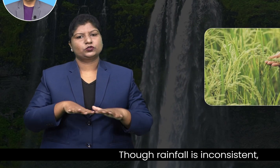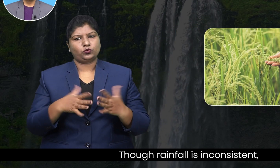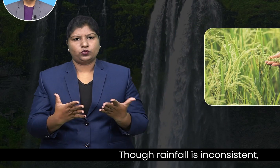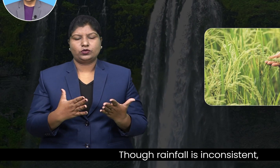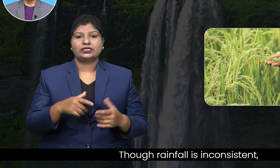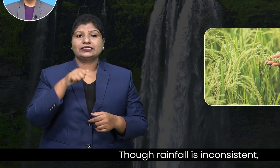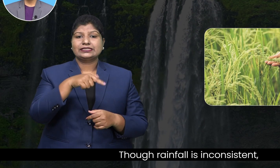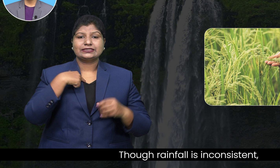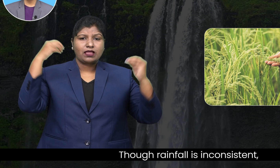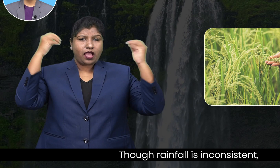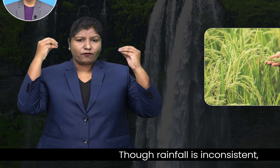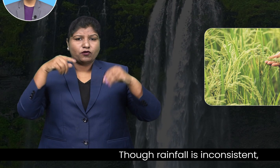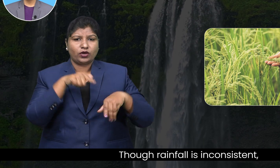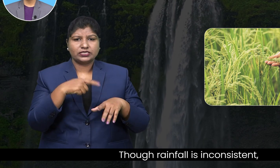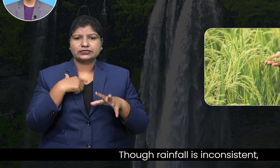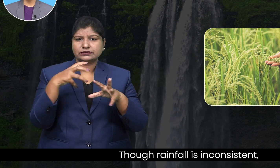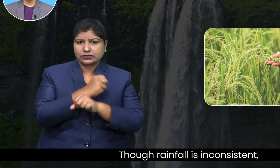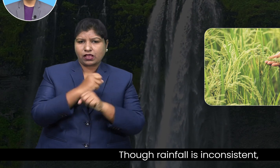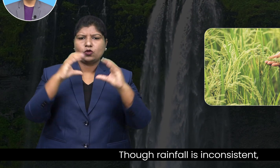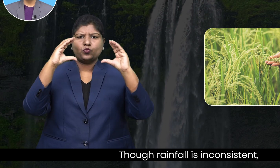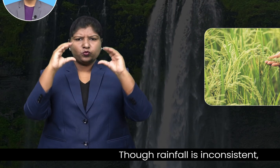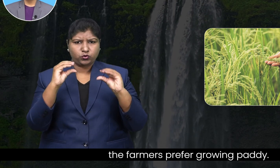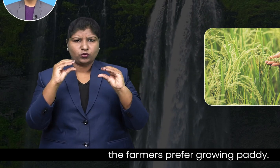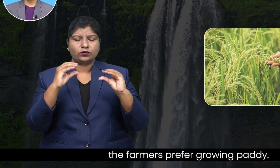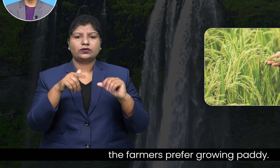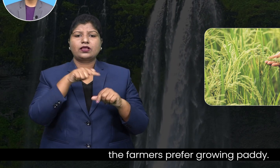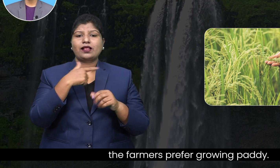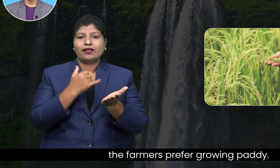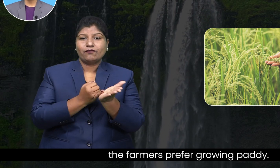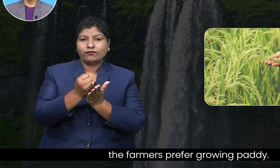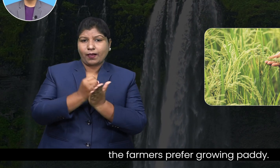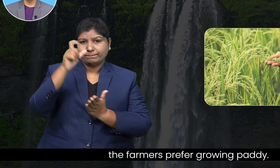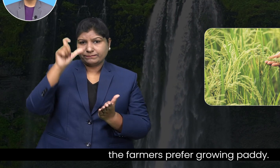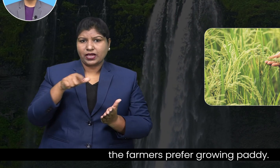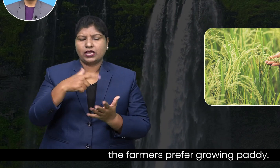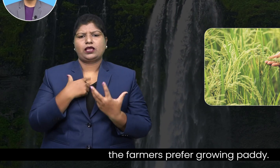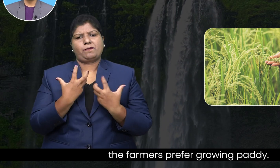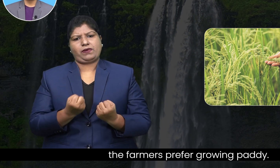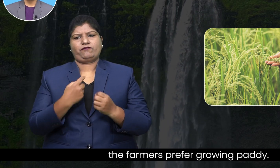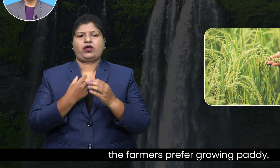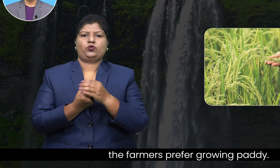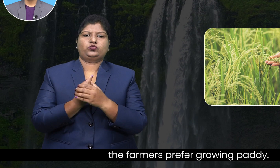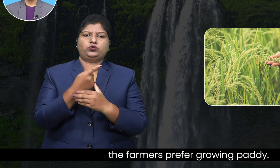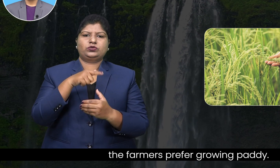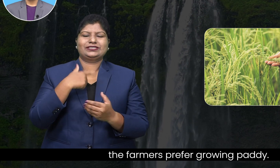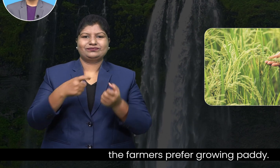Though rainfall is inconsistent, the farmers prefer growing paddy.